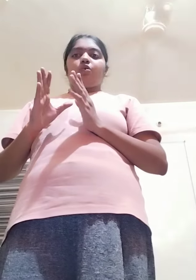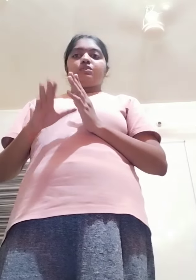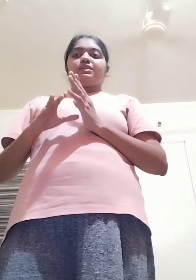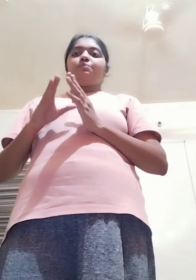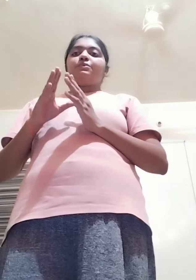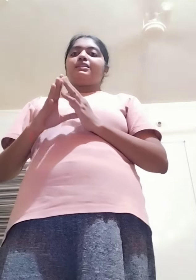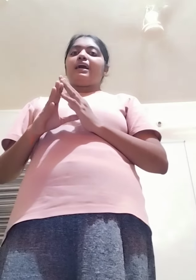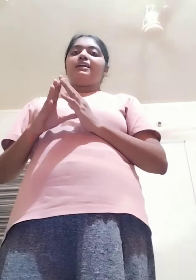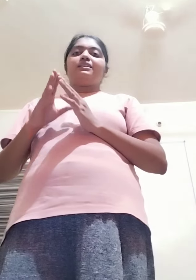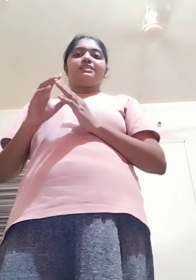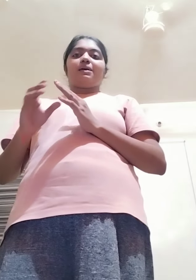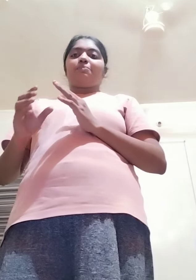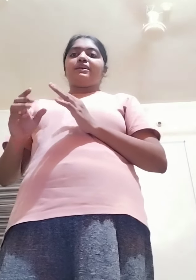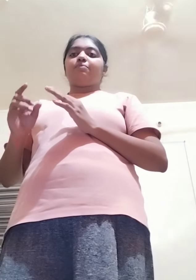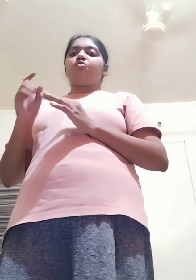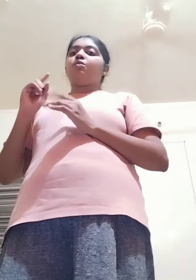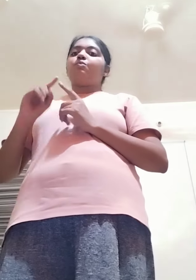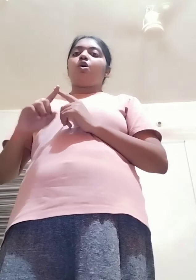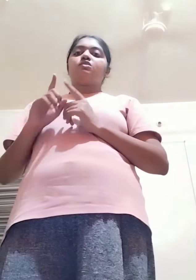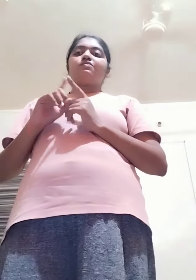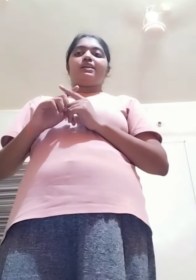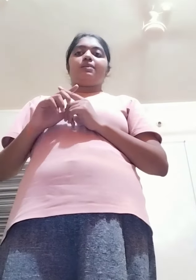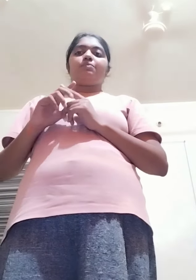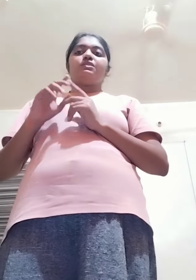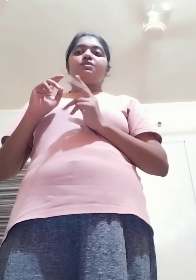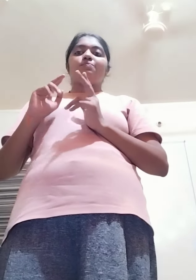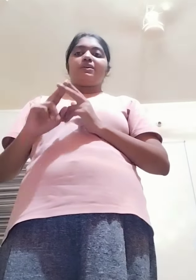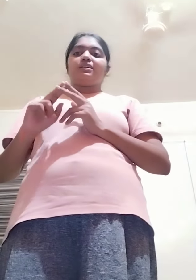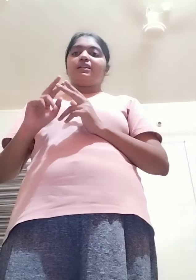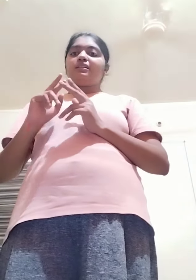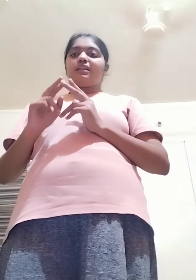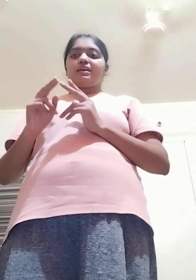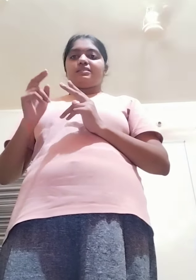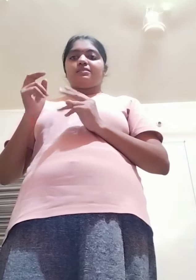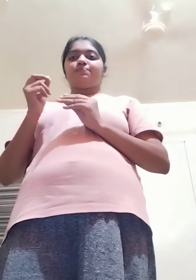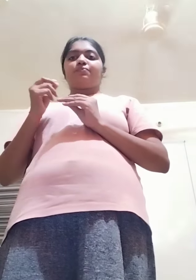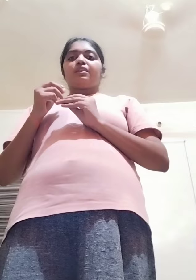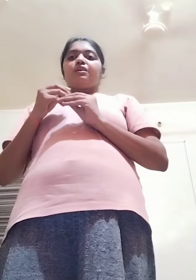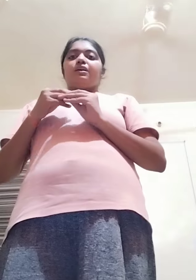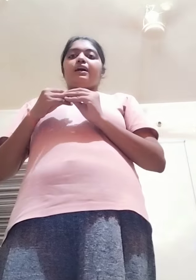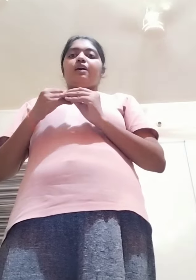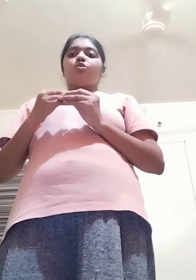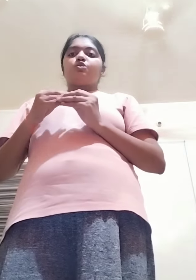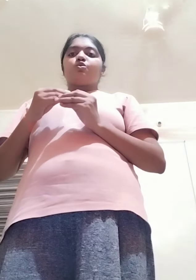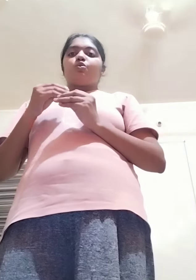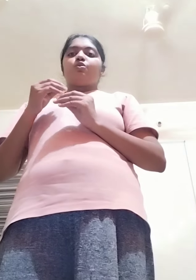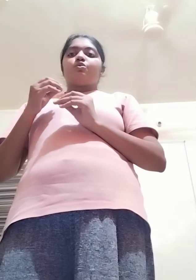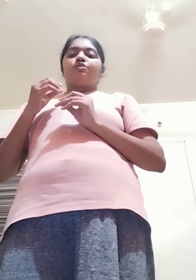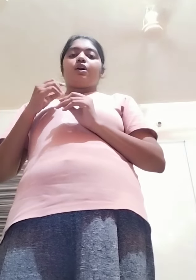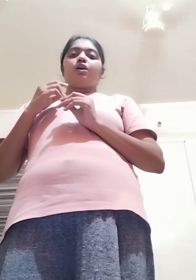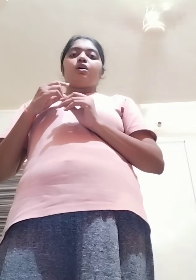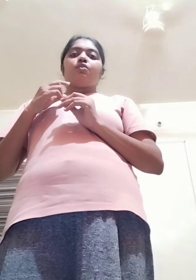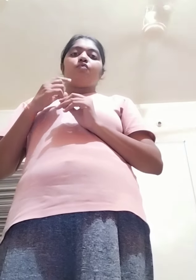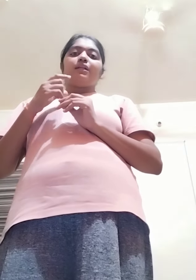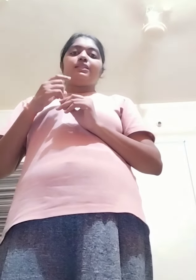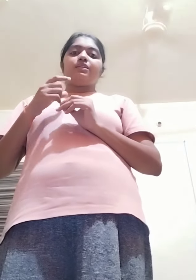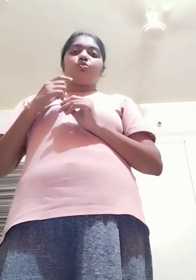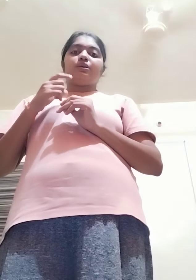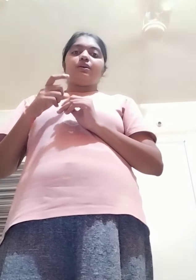concept that it is applicable for blocks, variables, method and classes. Also, one thing to